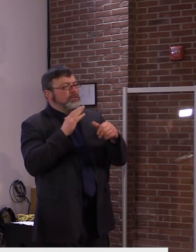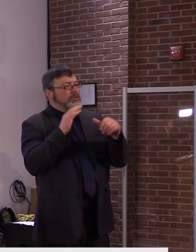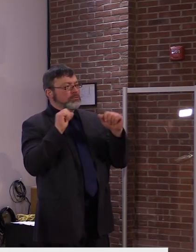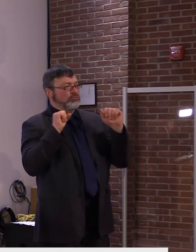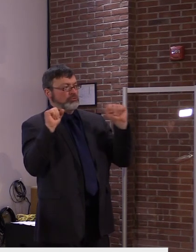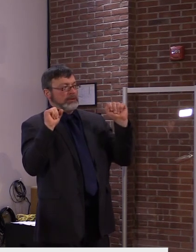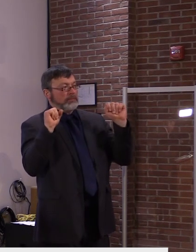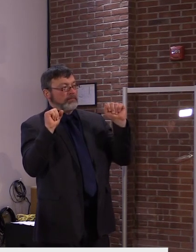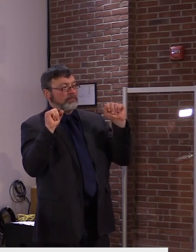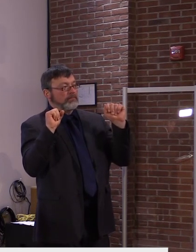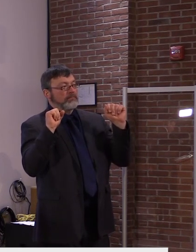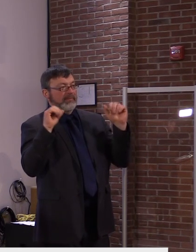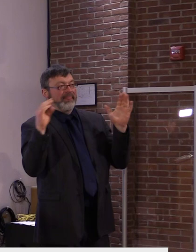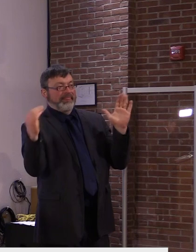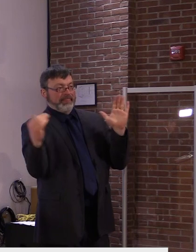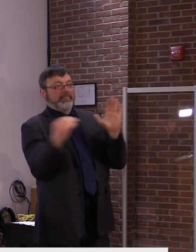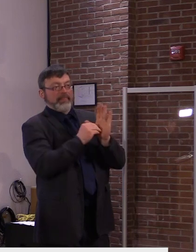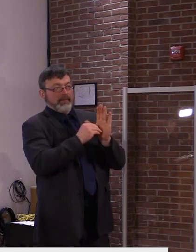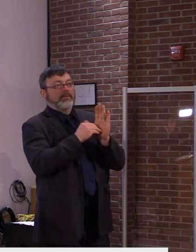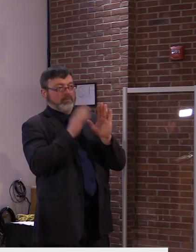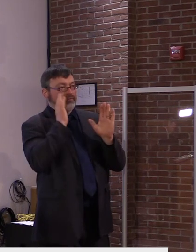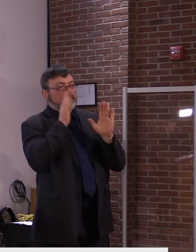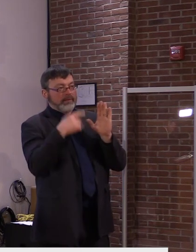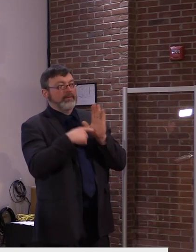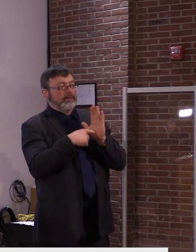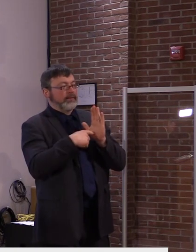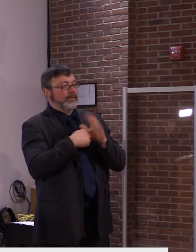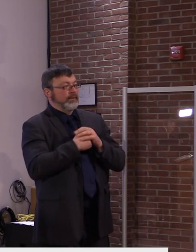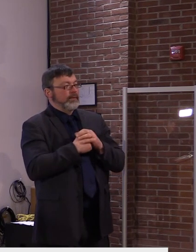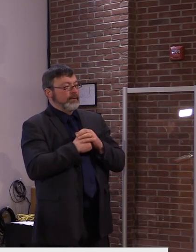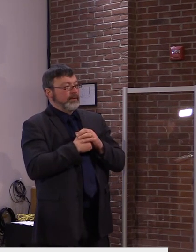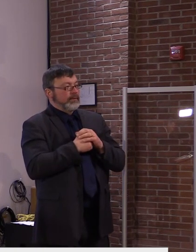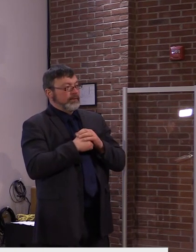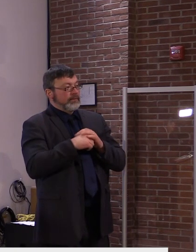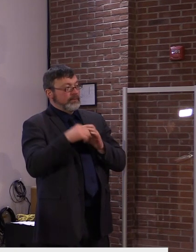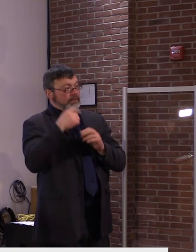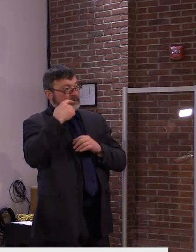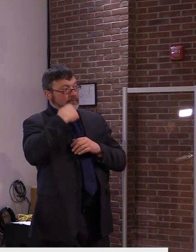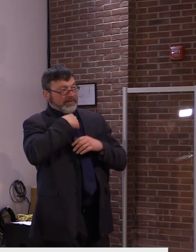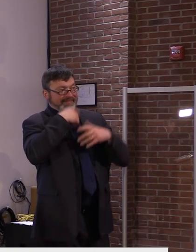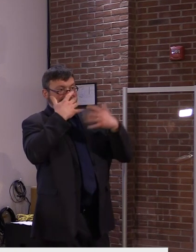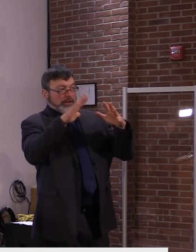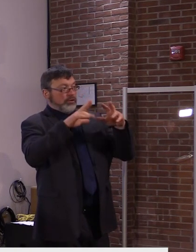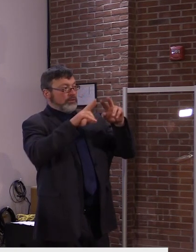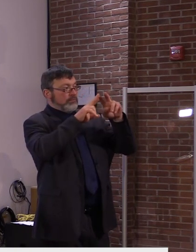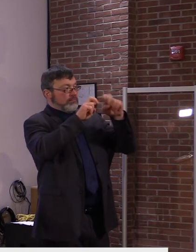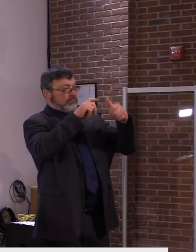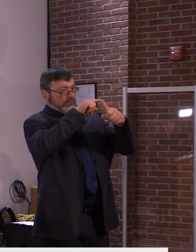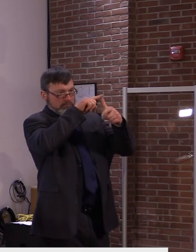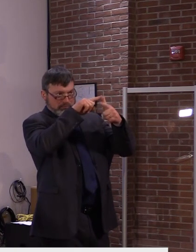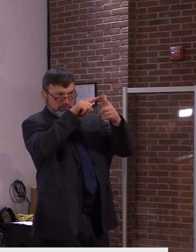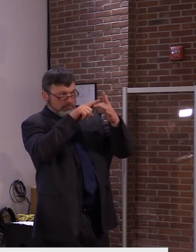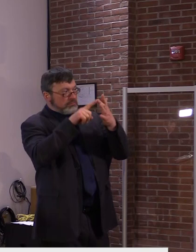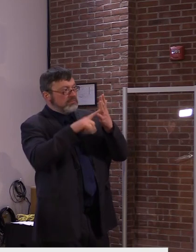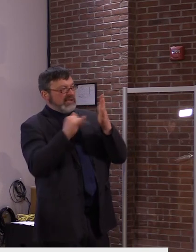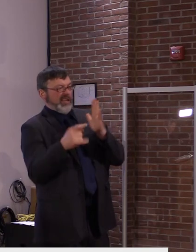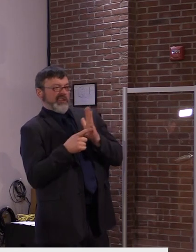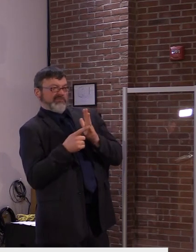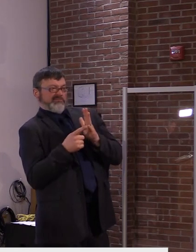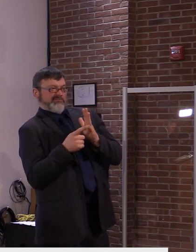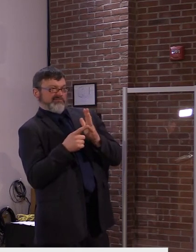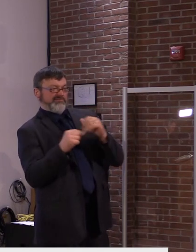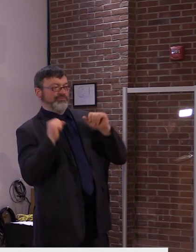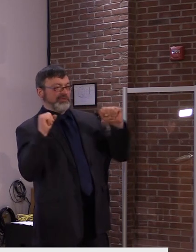to reopen the 40-page document, and we're going to do that. One of the issues that we have is to sort of